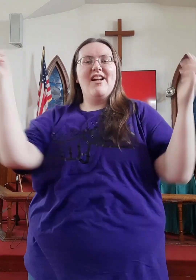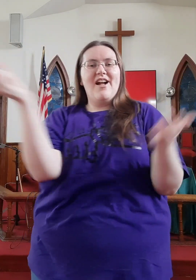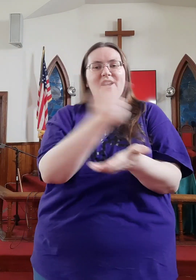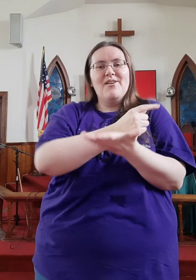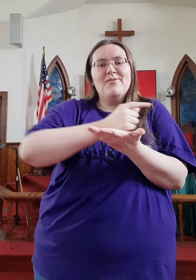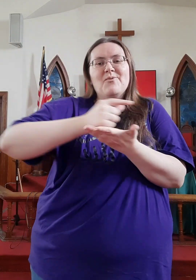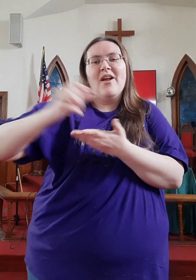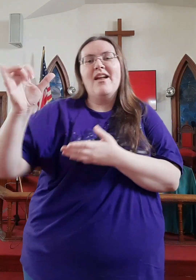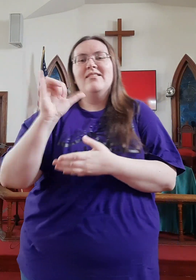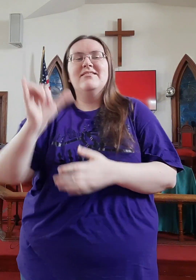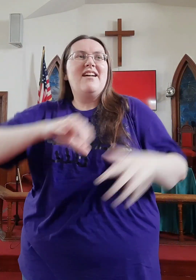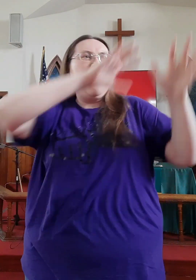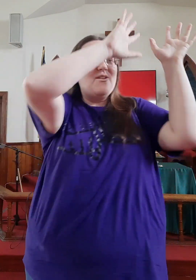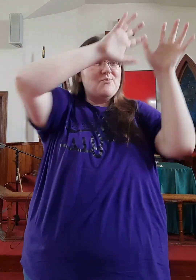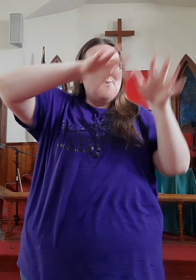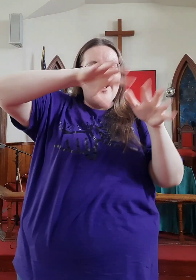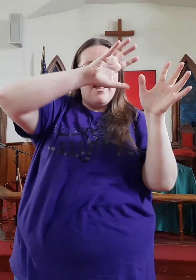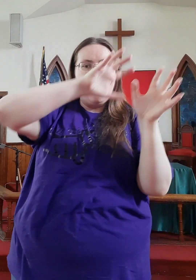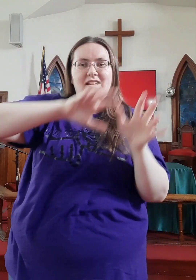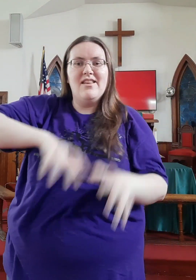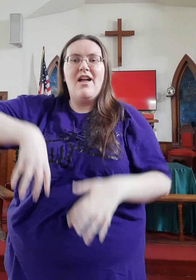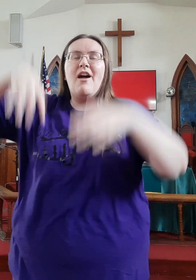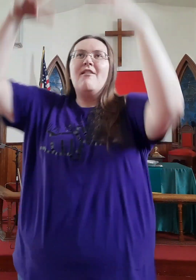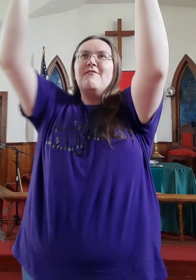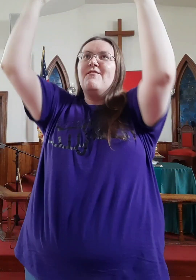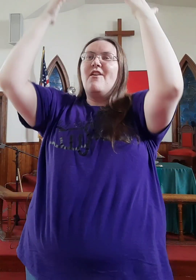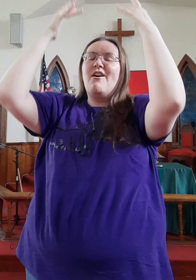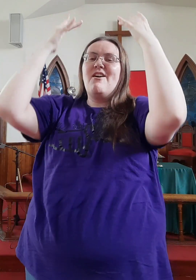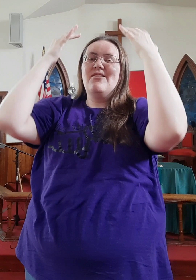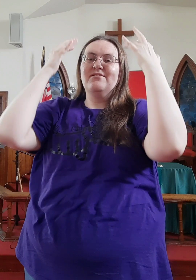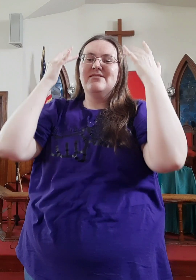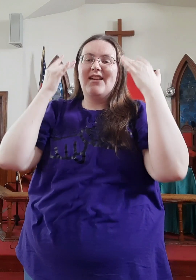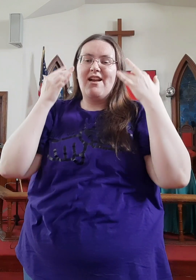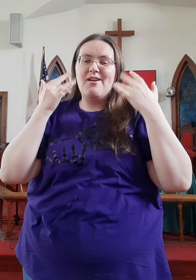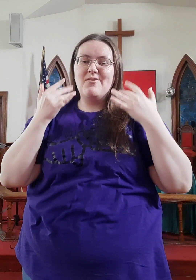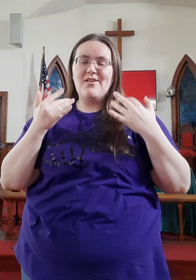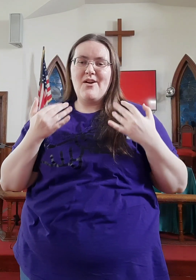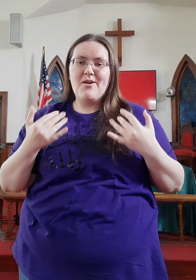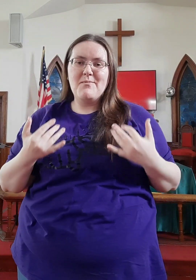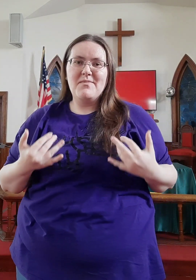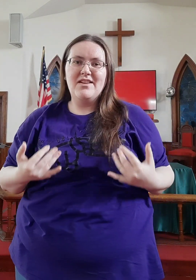hallelujah, grace like rain falls down on me.